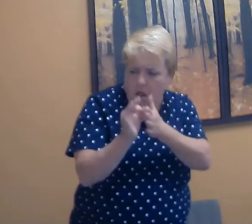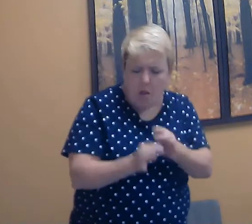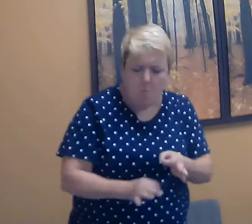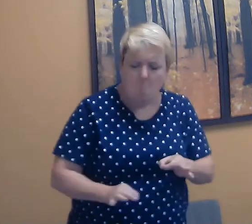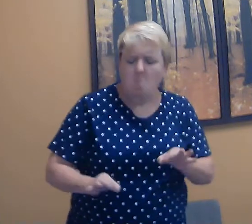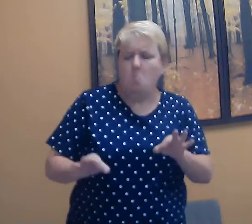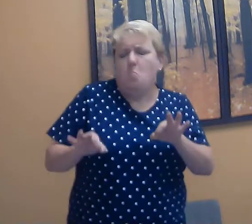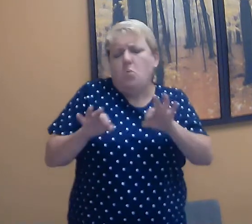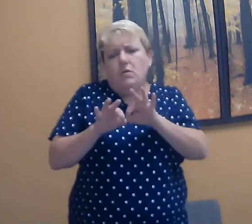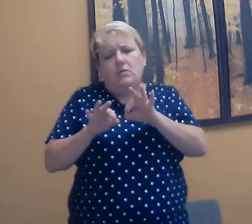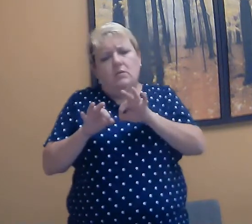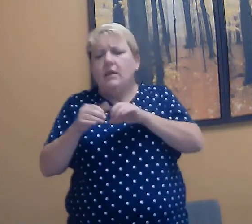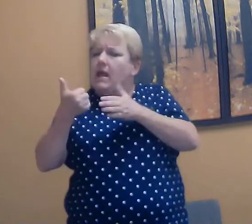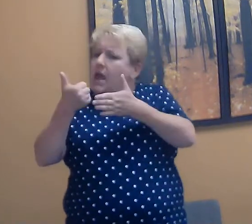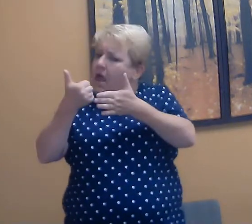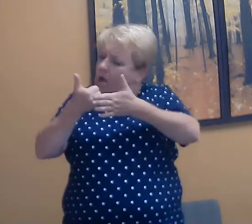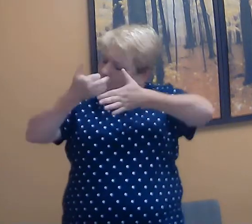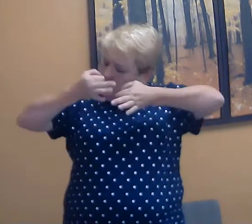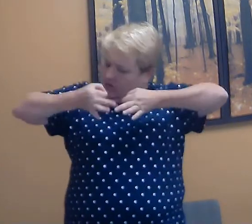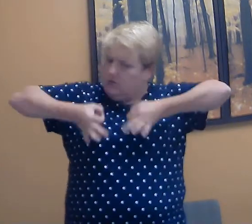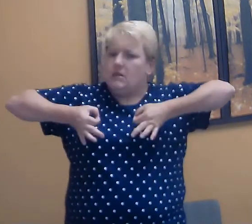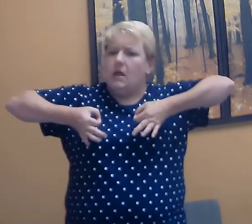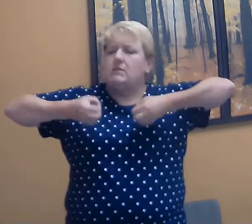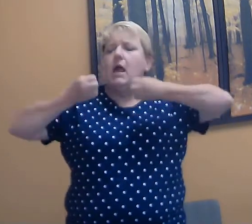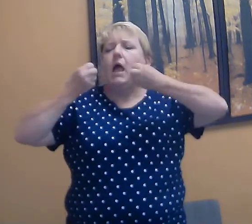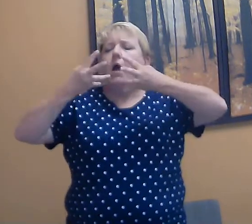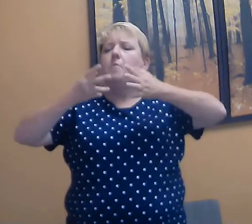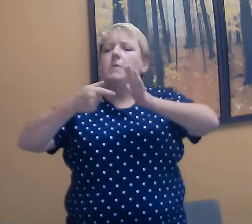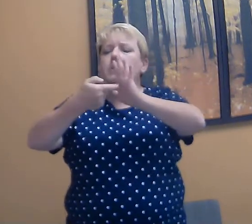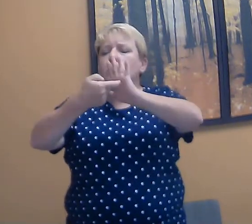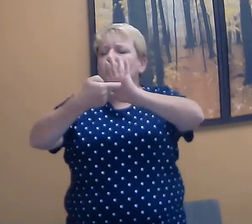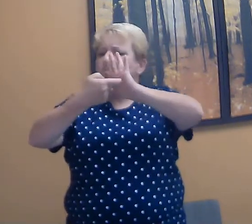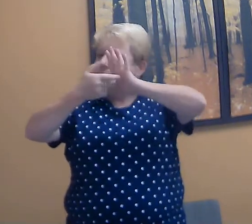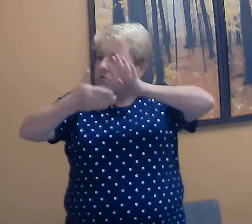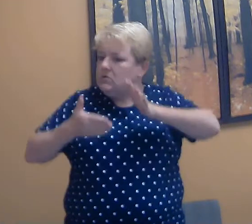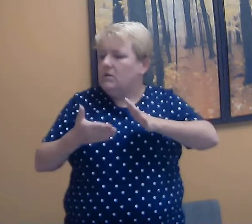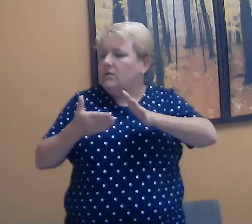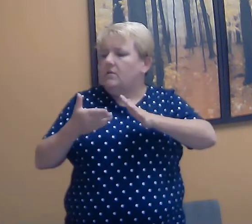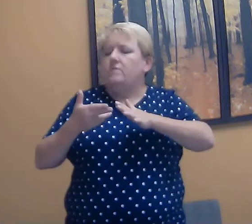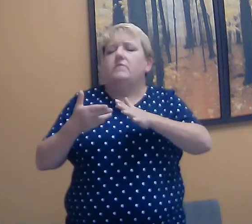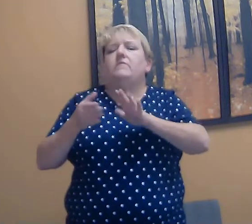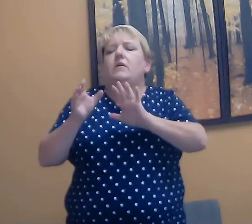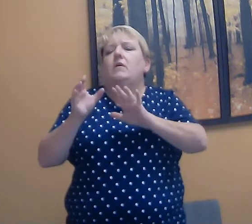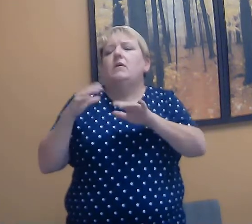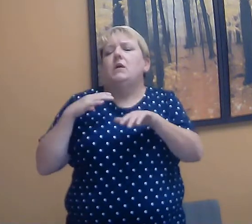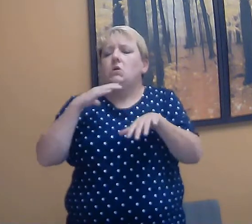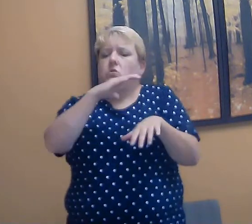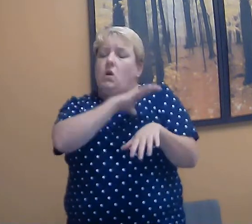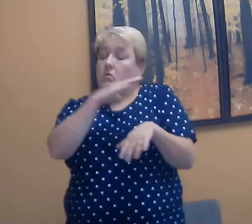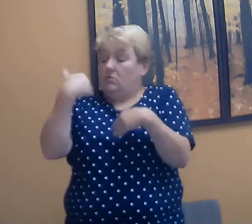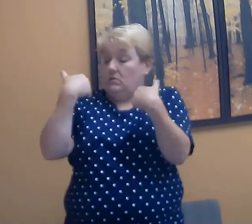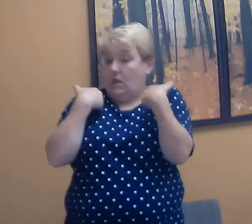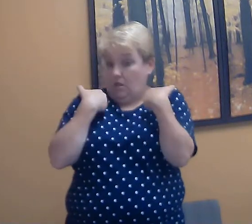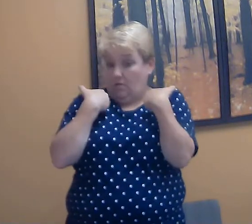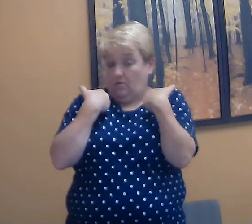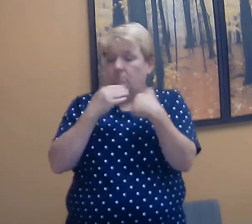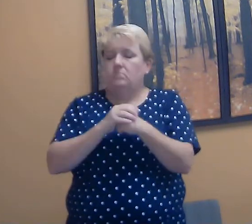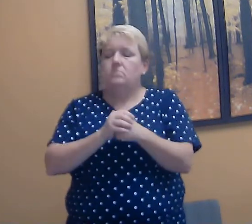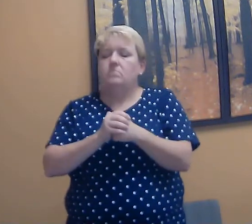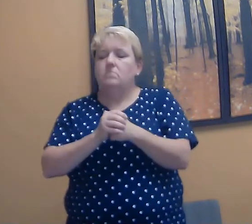help determine how many seats Ohio receives in the U.S. House of Representatives and the Ohio General Assembly. It also